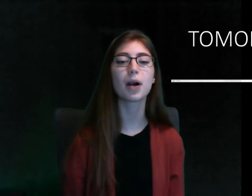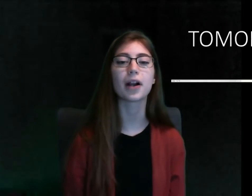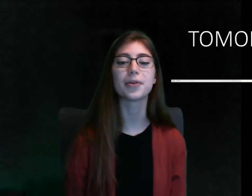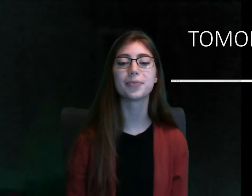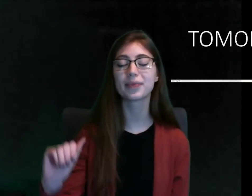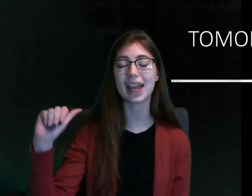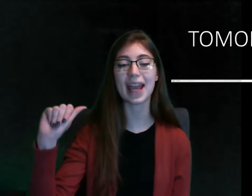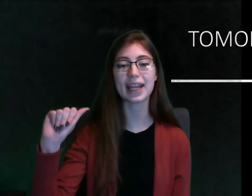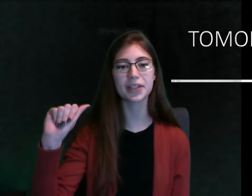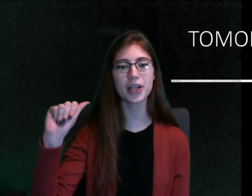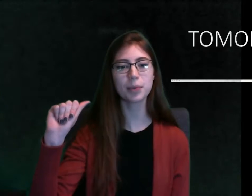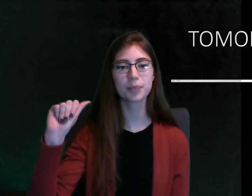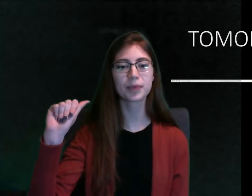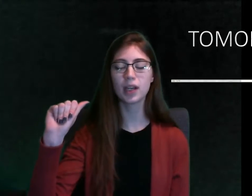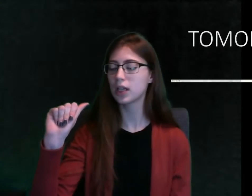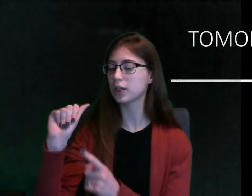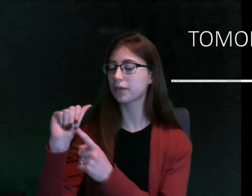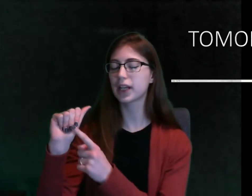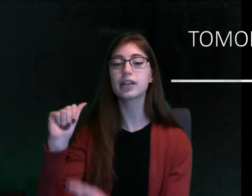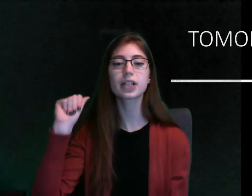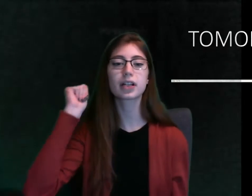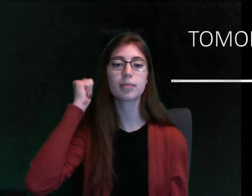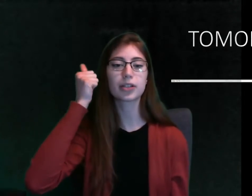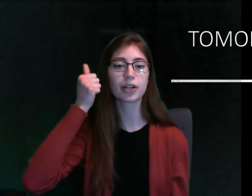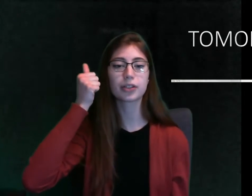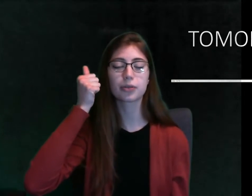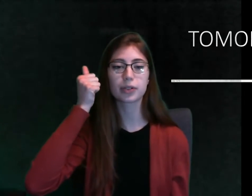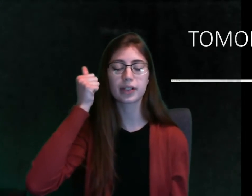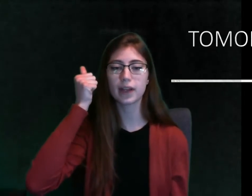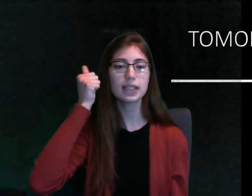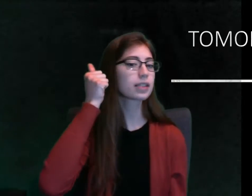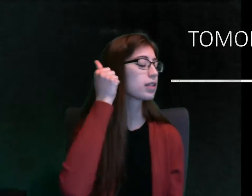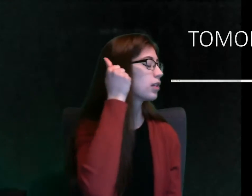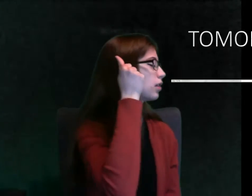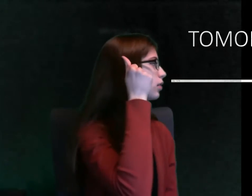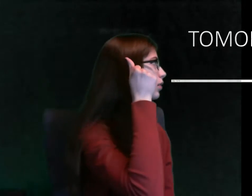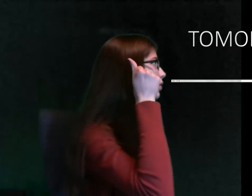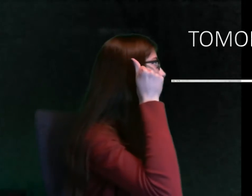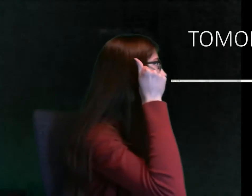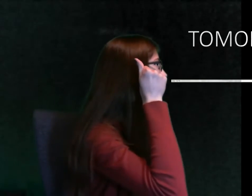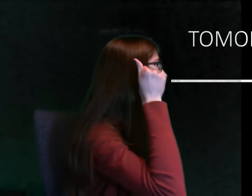Tomorrow. A hand shape. Your fingers are going to be turned towards your face. The side of it like